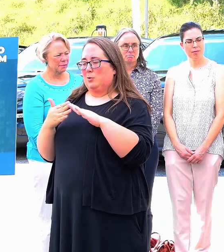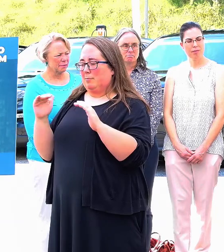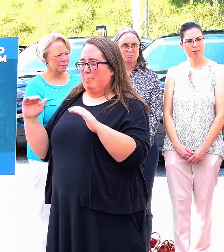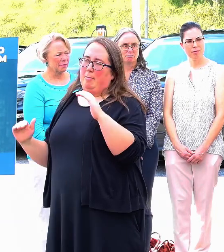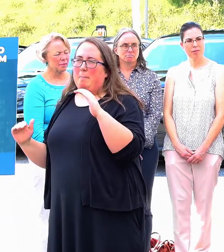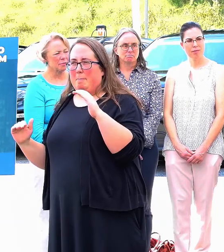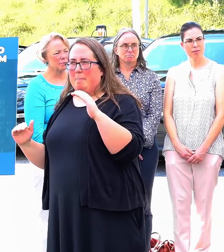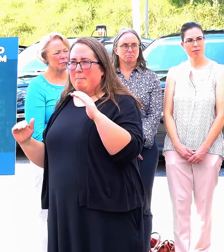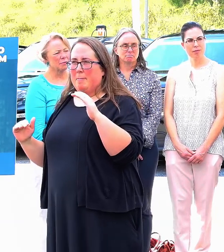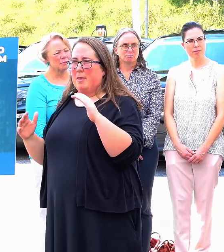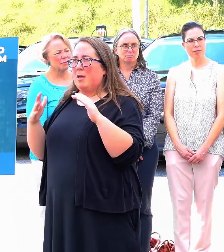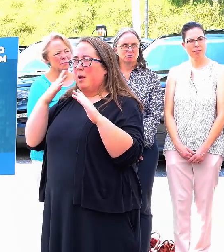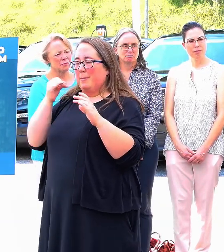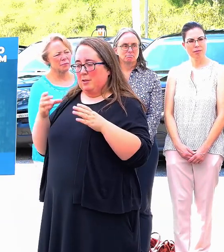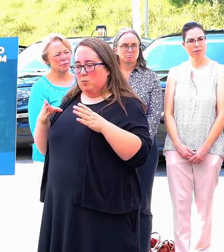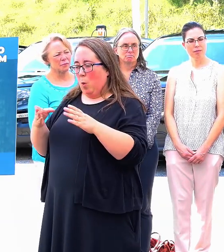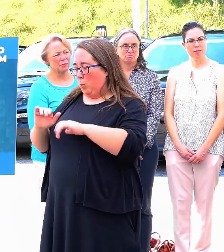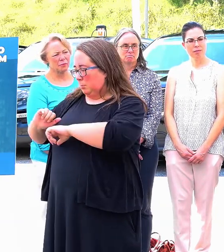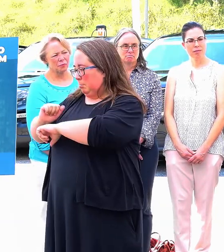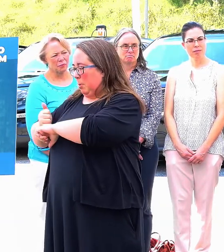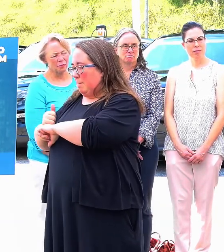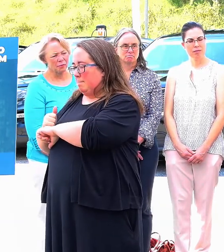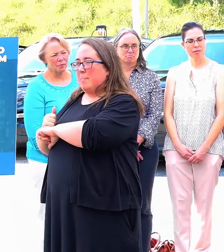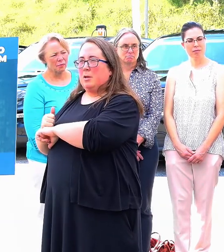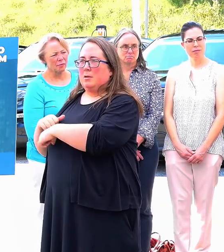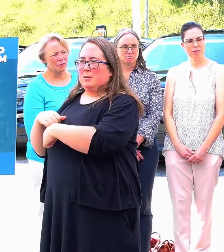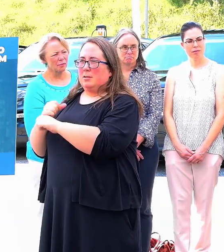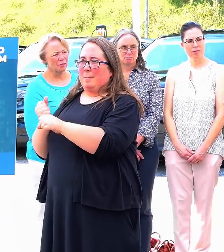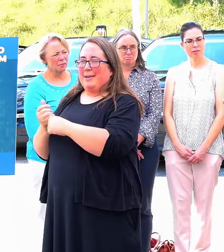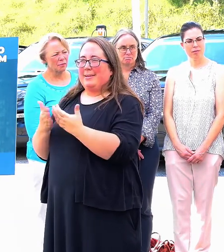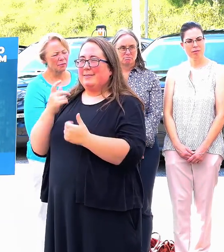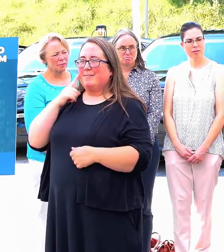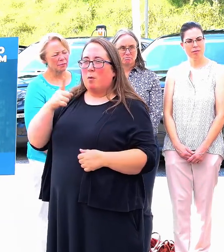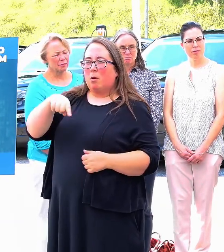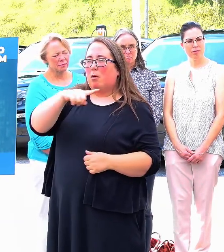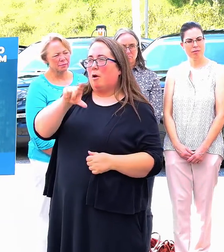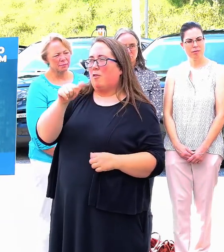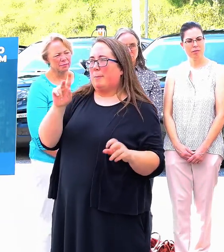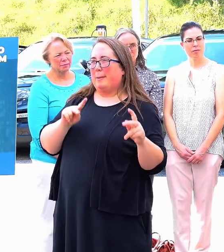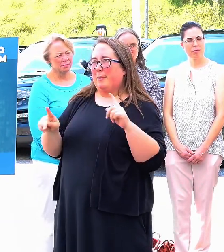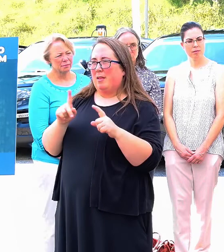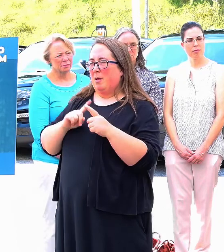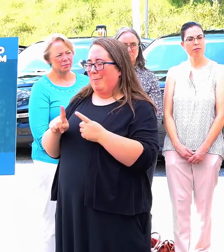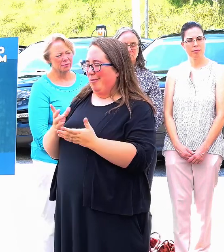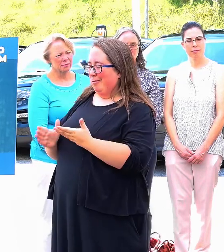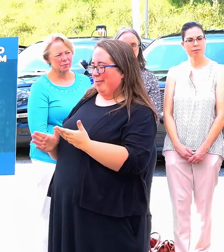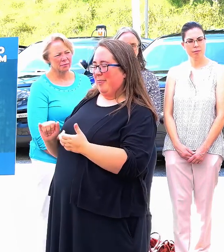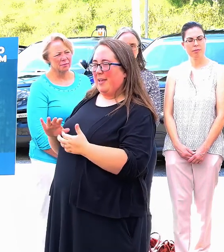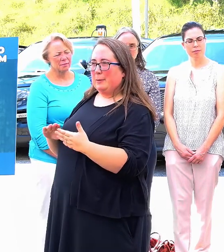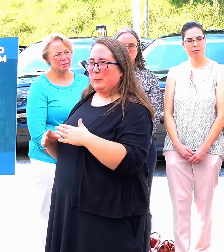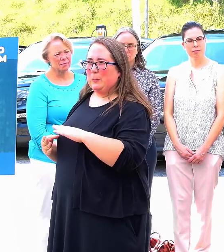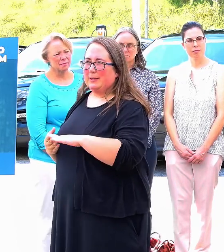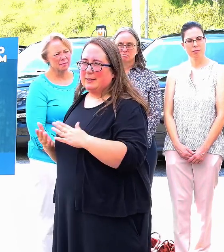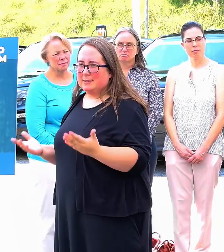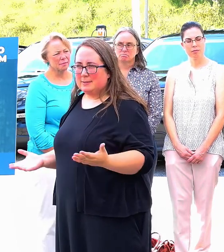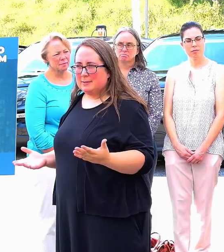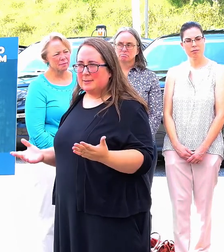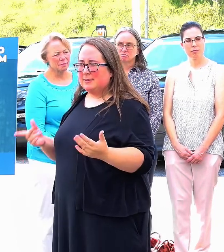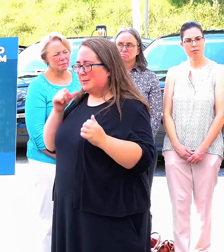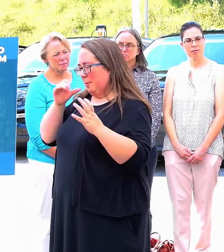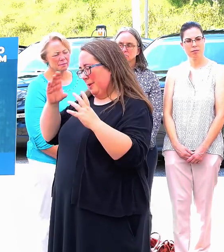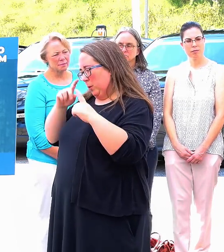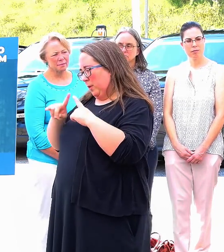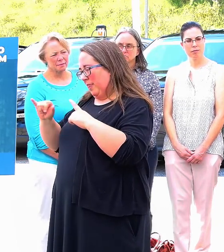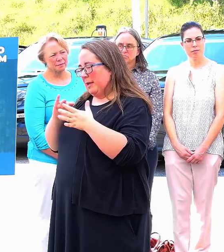disadvantaged because roads have been put in to make it convenient for others, but with little sensitivity to the community that